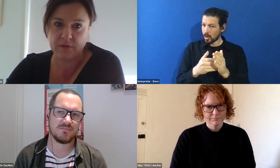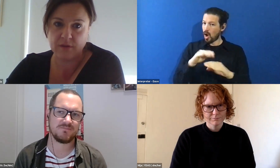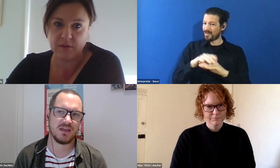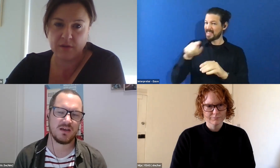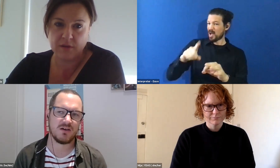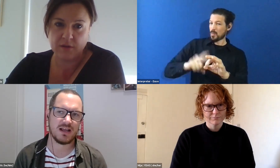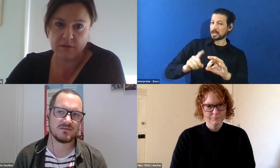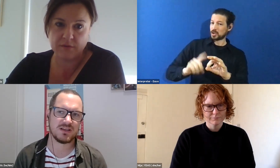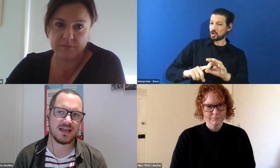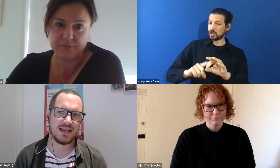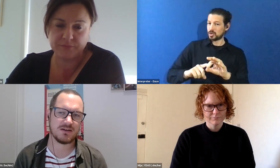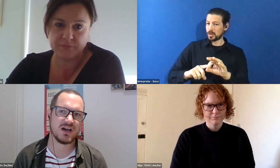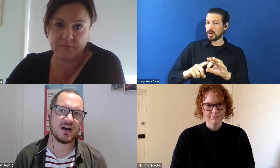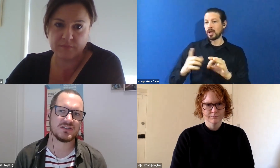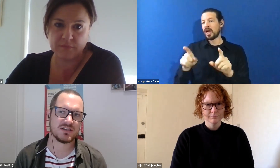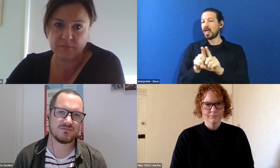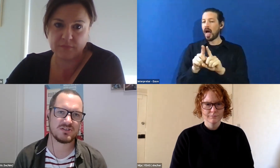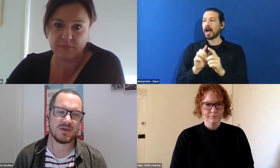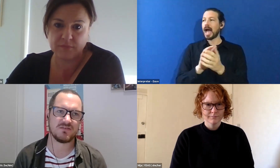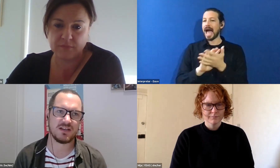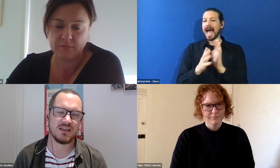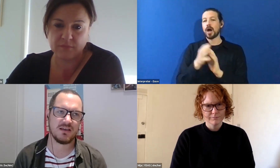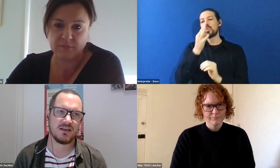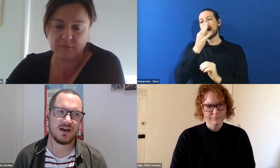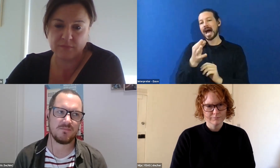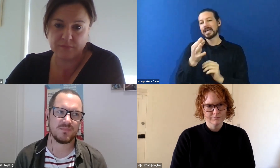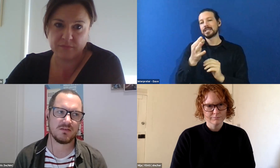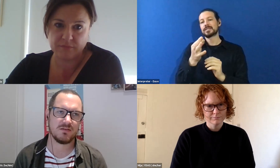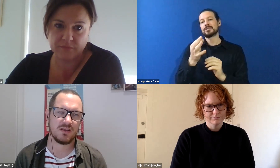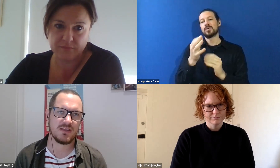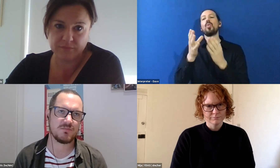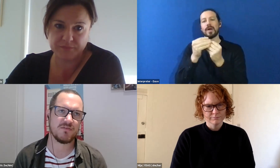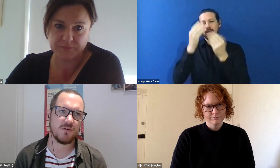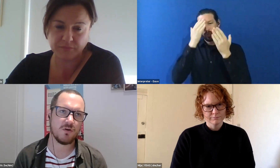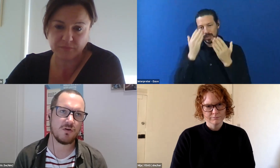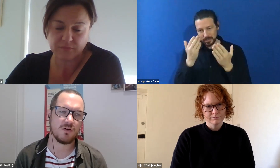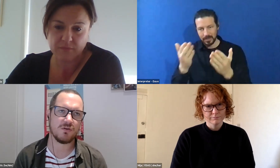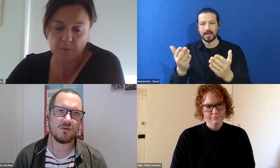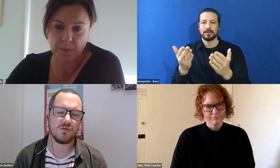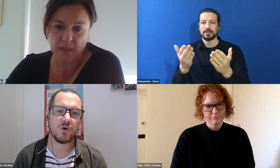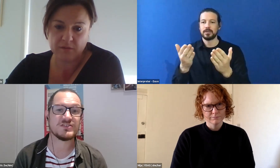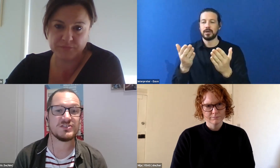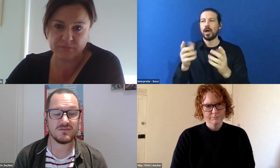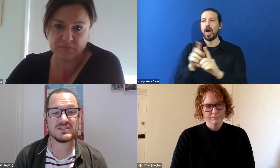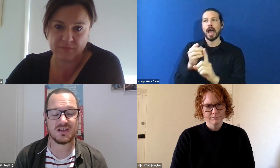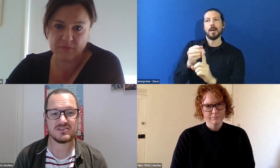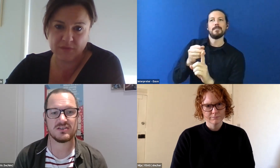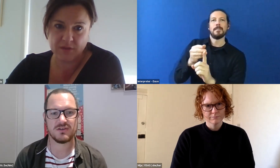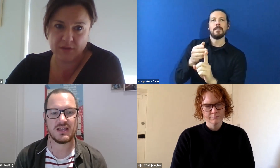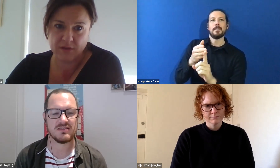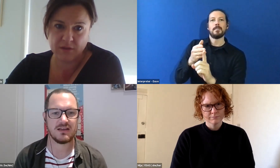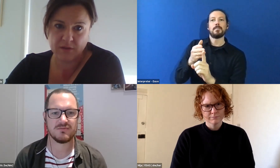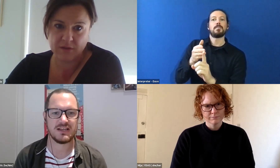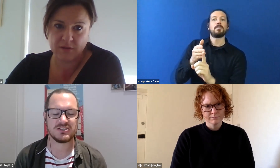well, around how to ask respectfully, either before or once you've started